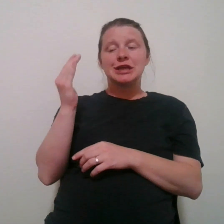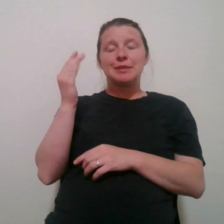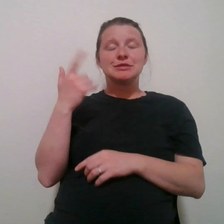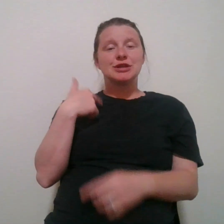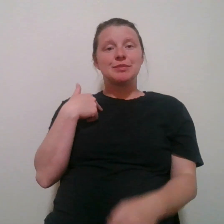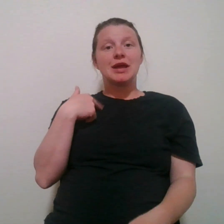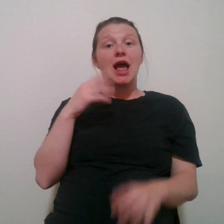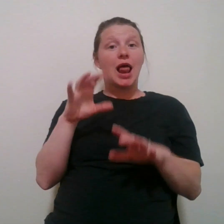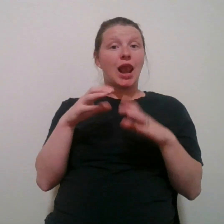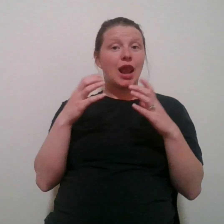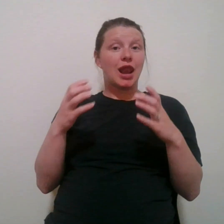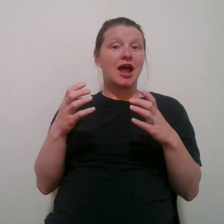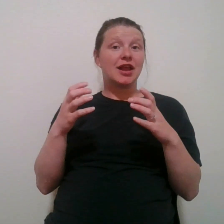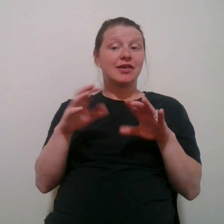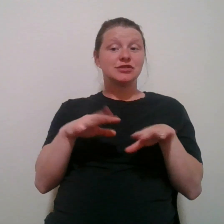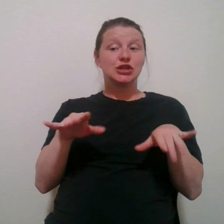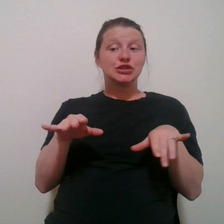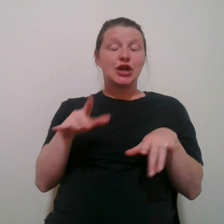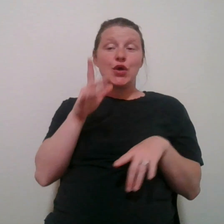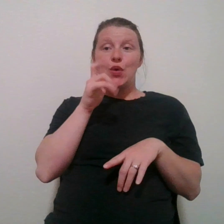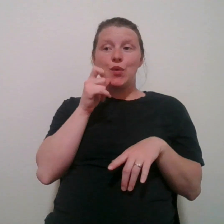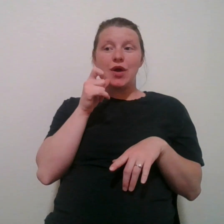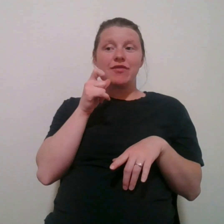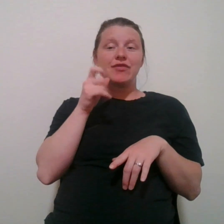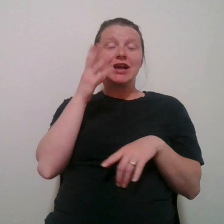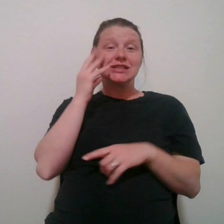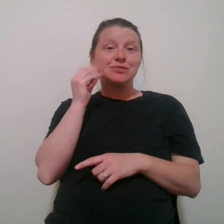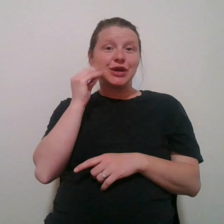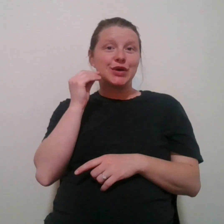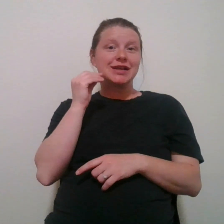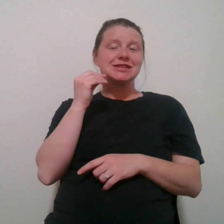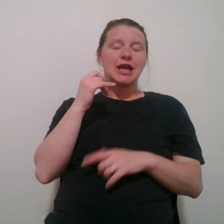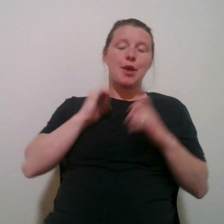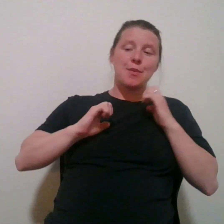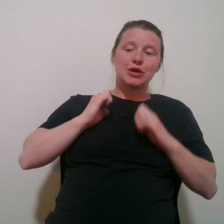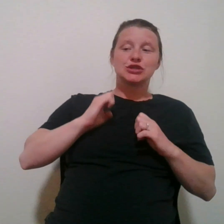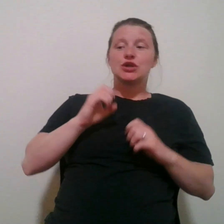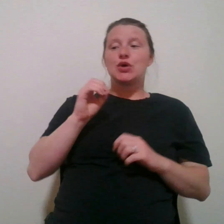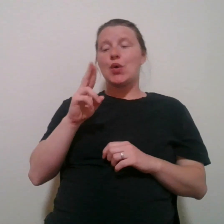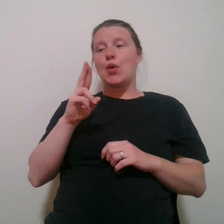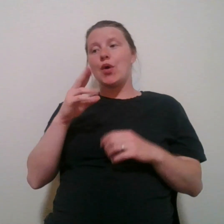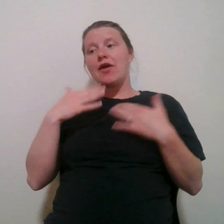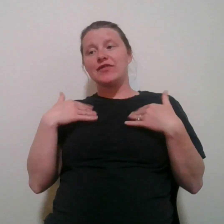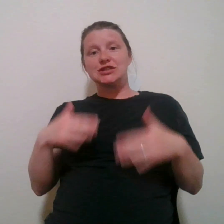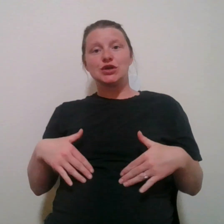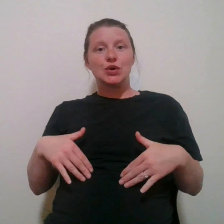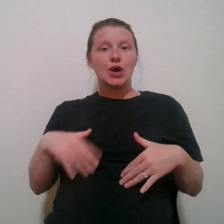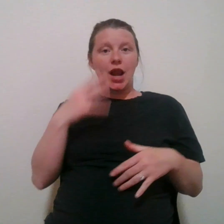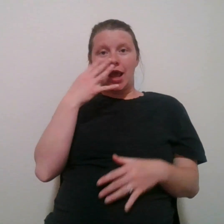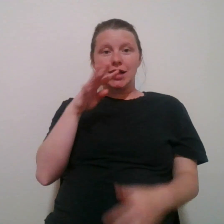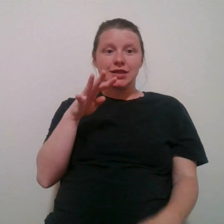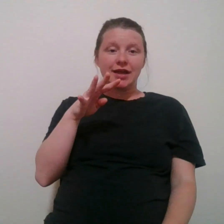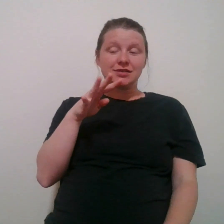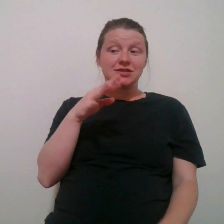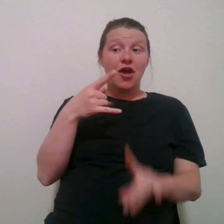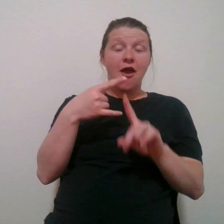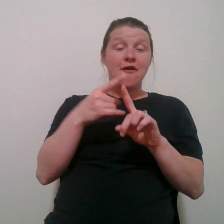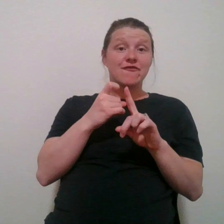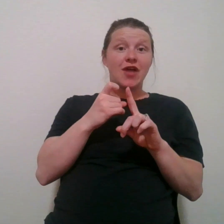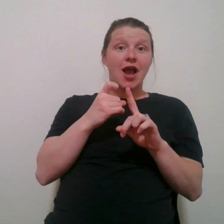through physical or emotional neglect come from single-parent families or perhaps low-income families. But I've also found